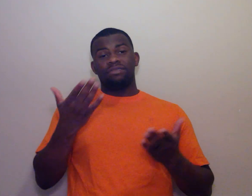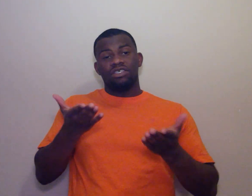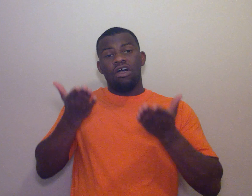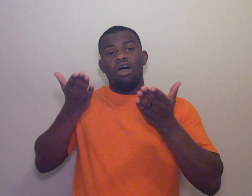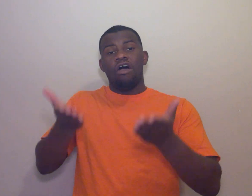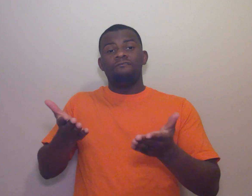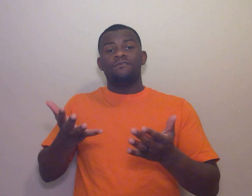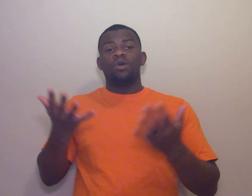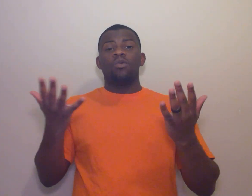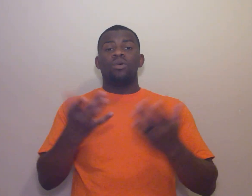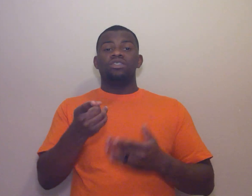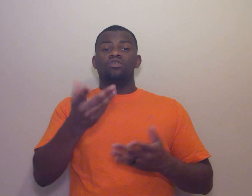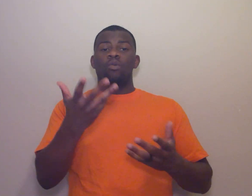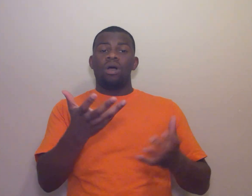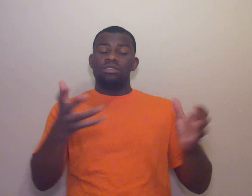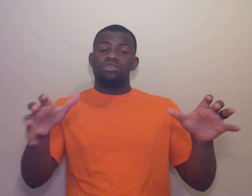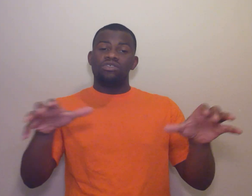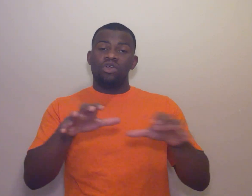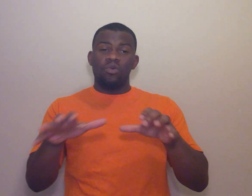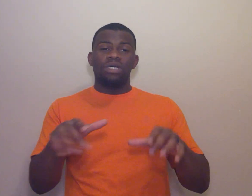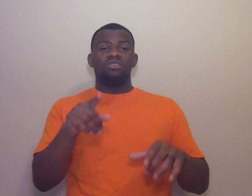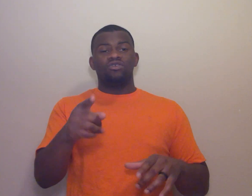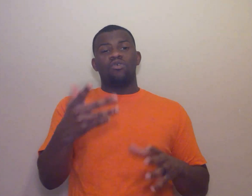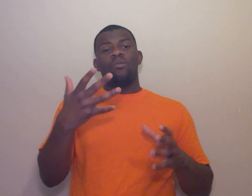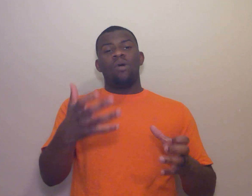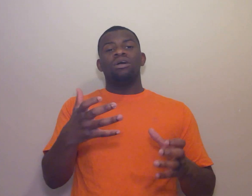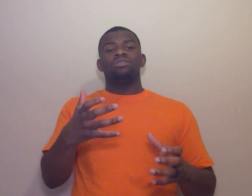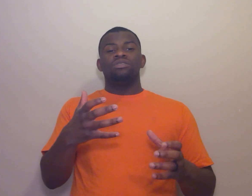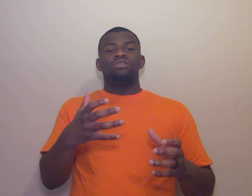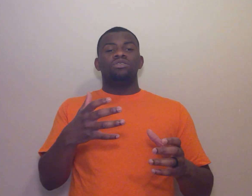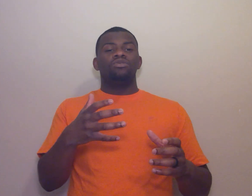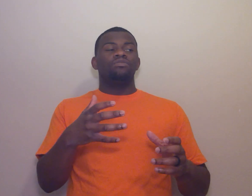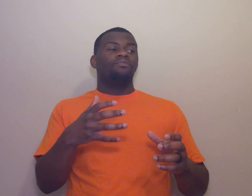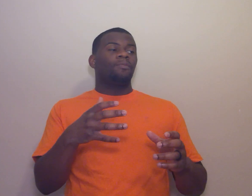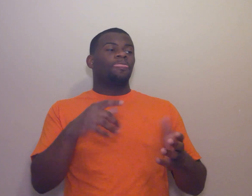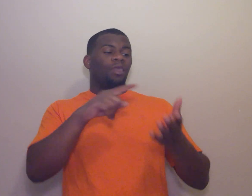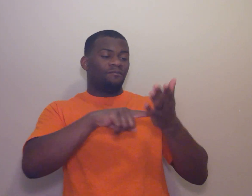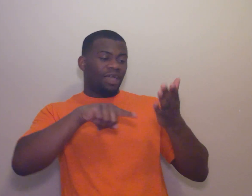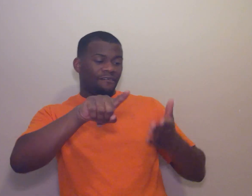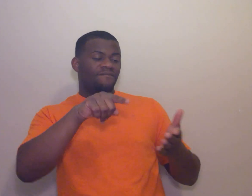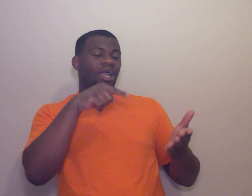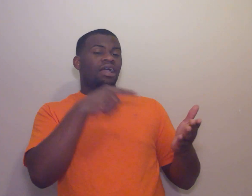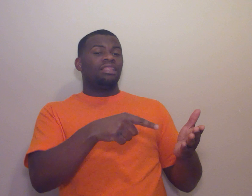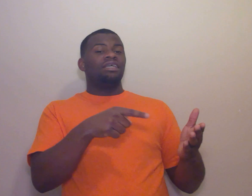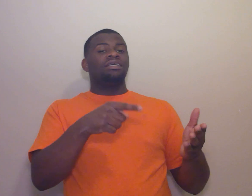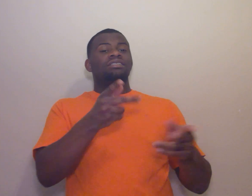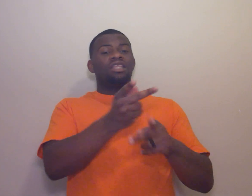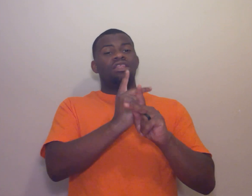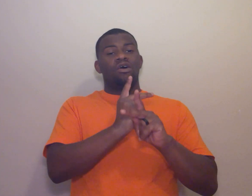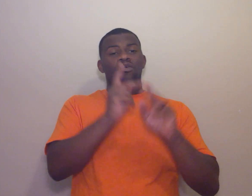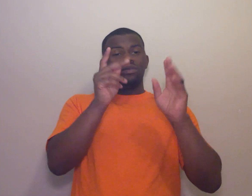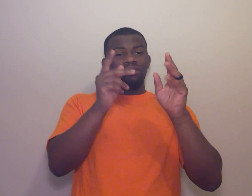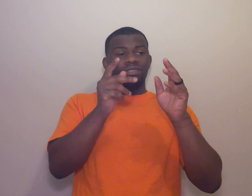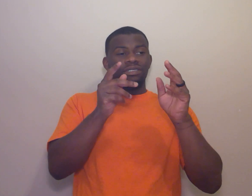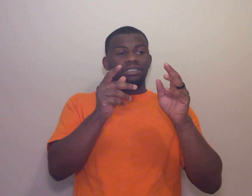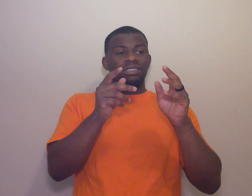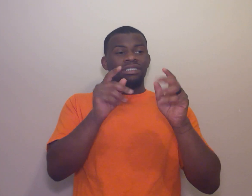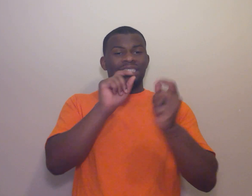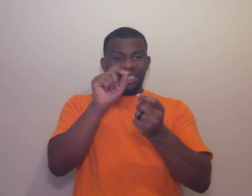gonna wanna really verify these loan details. All right, so you want to check a few things. Maybe see if the